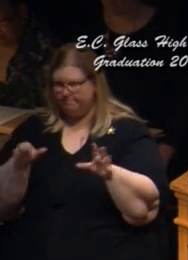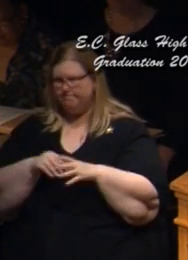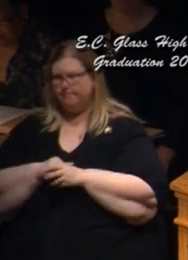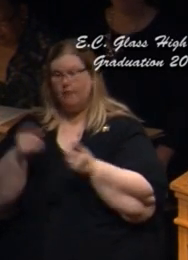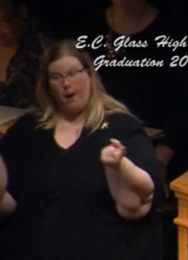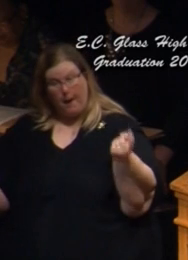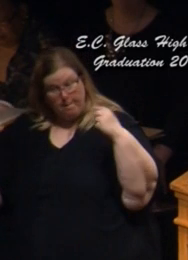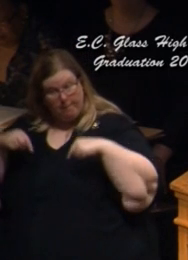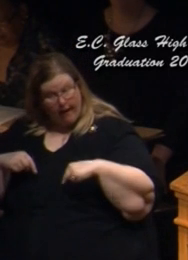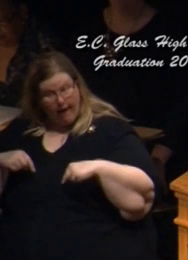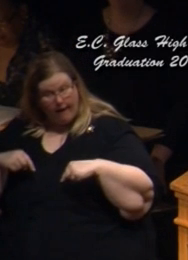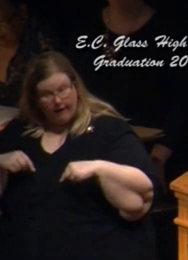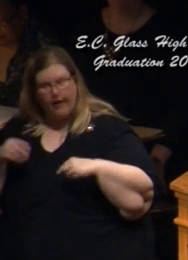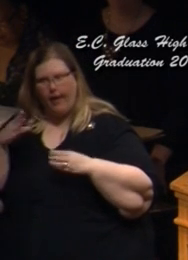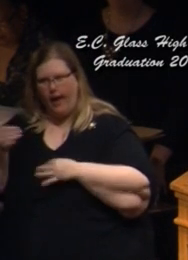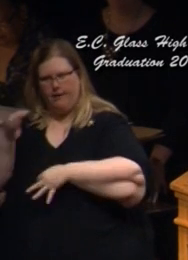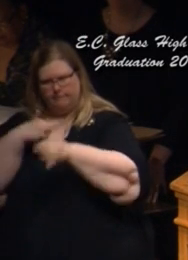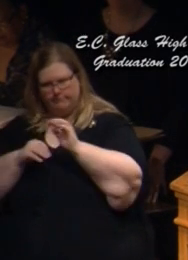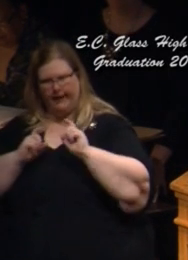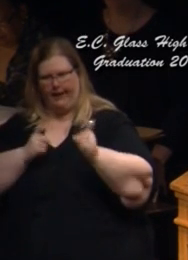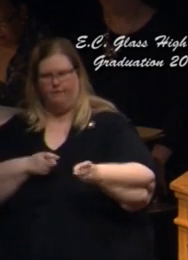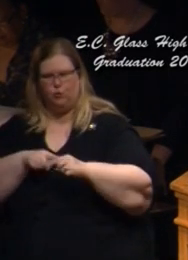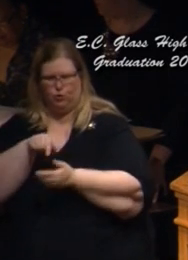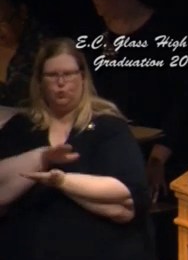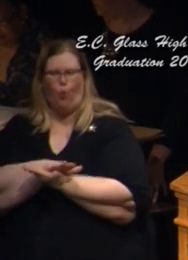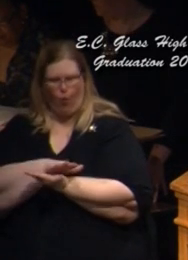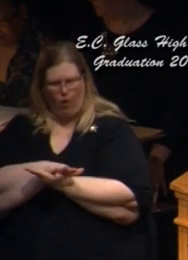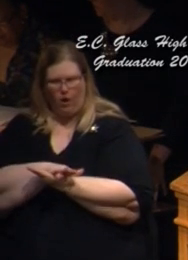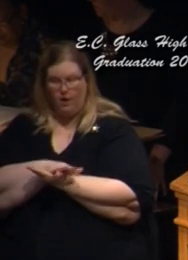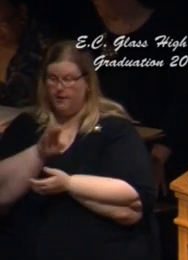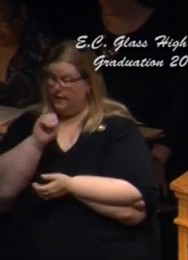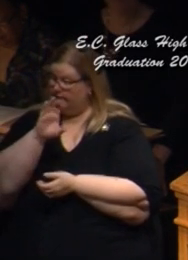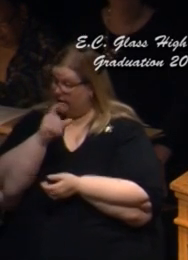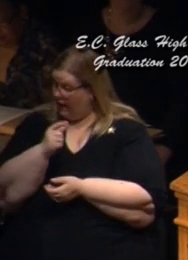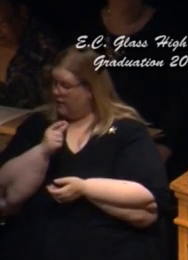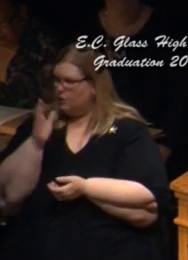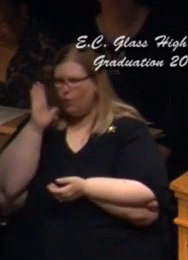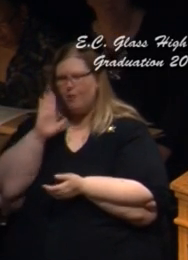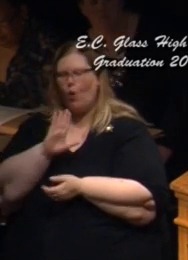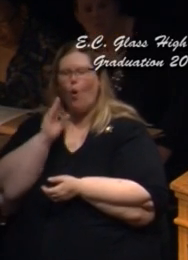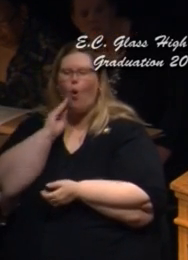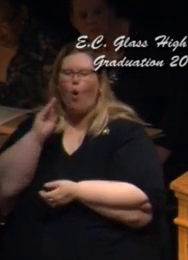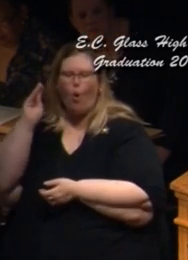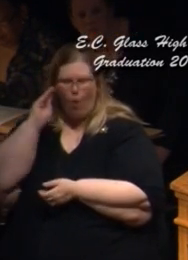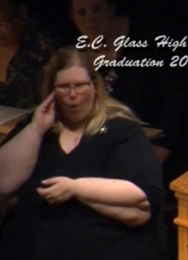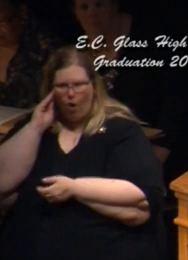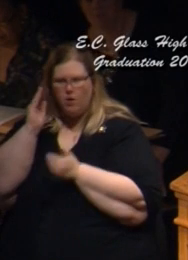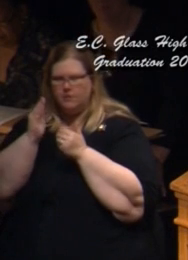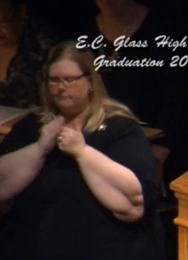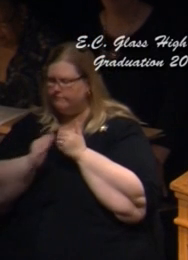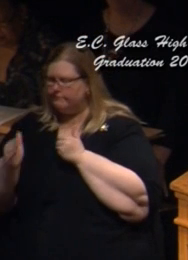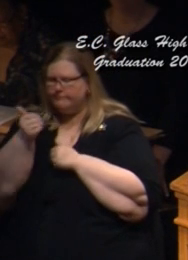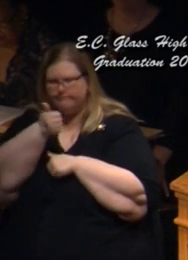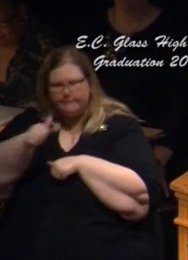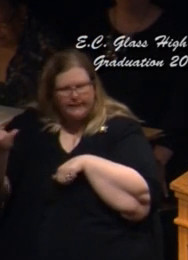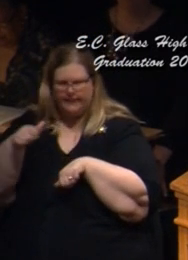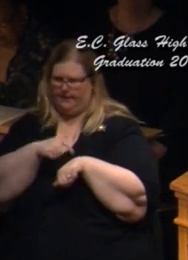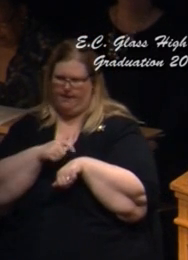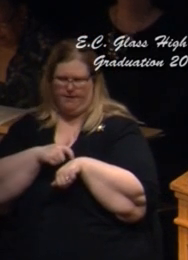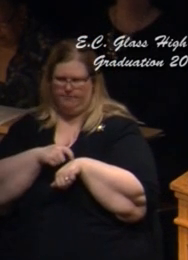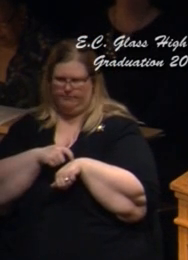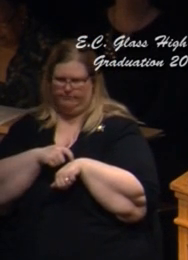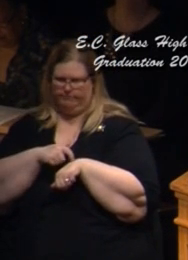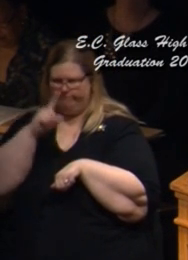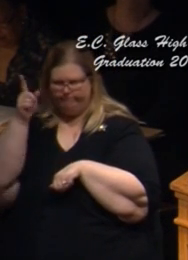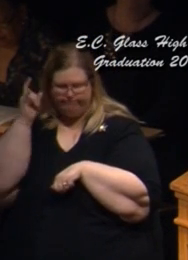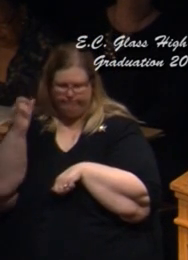Come back and give back to this school. EC Glass will be your home for any time and